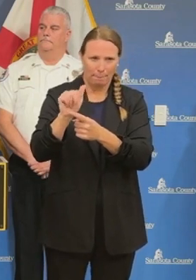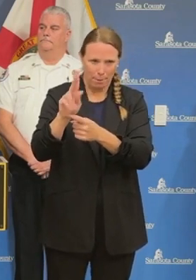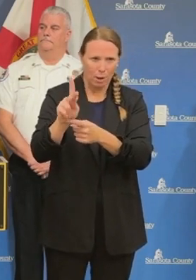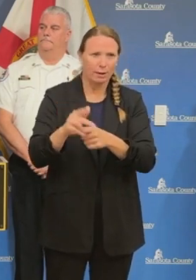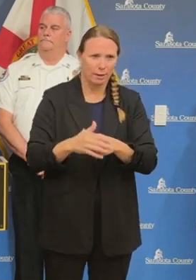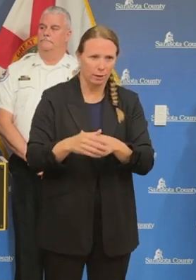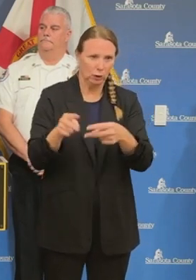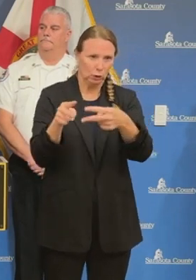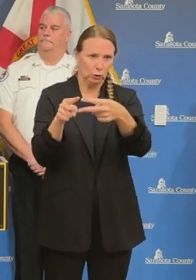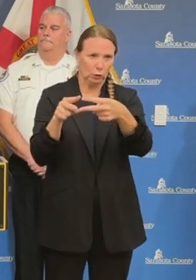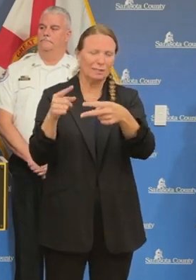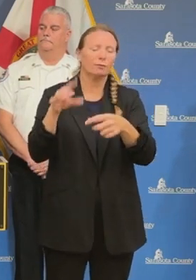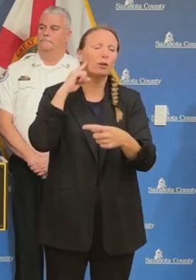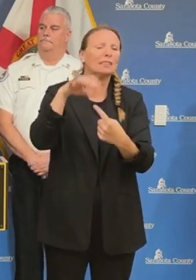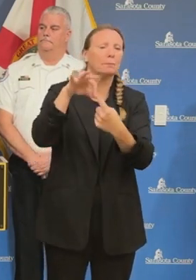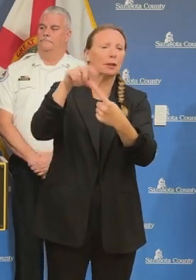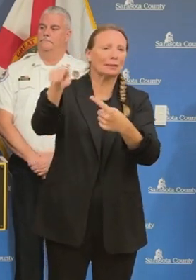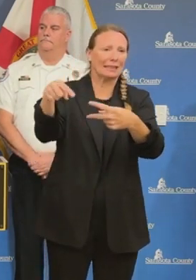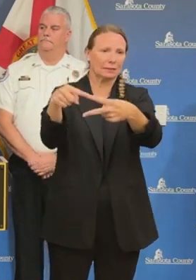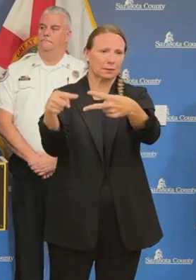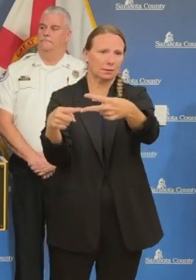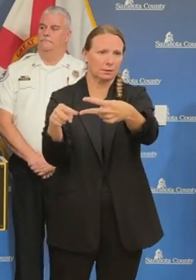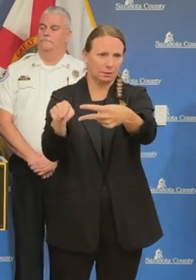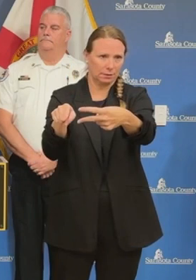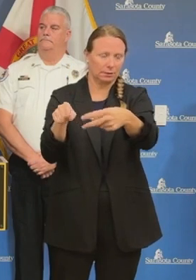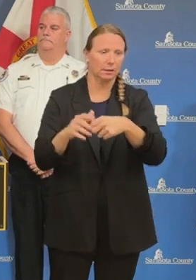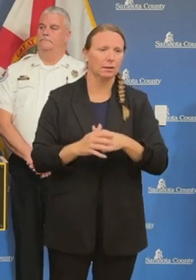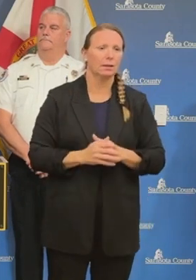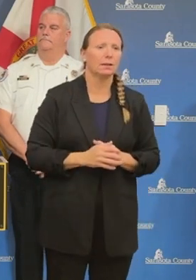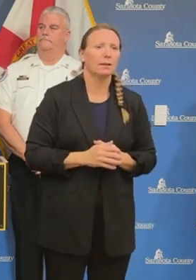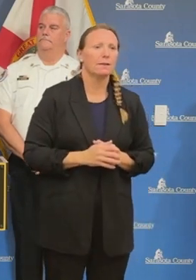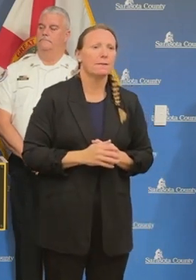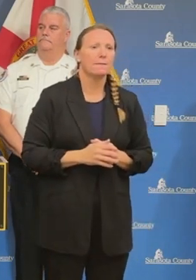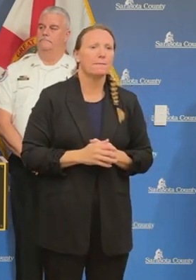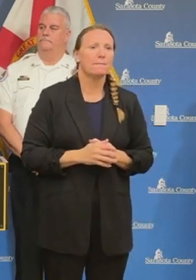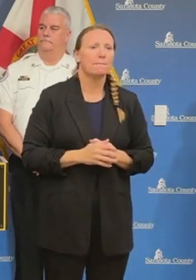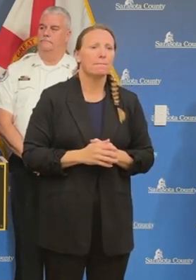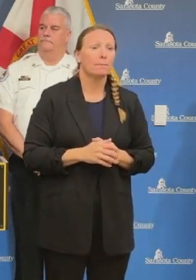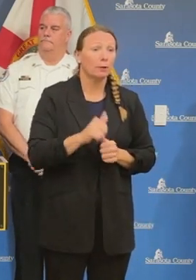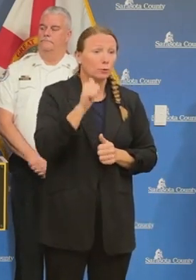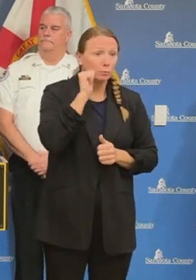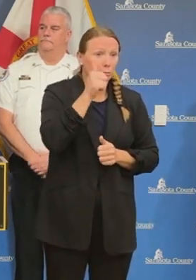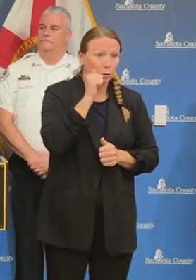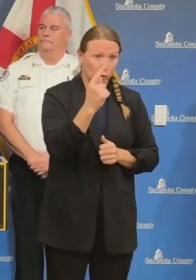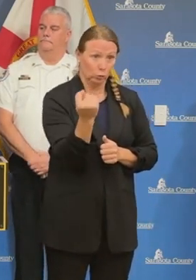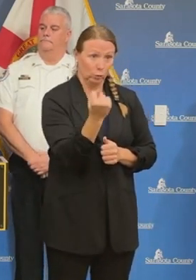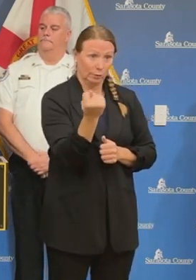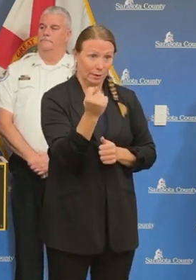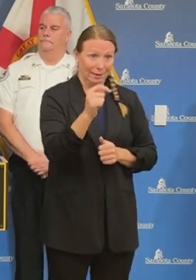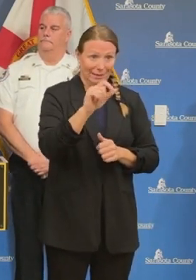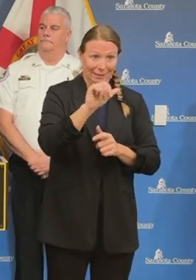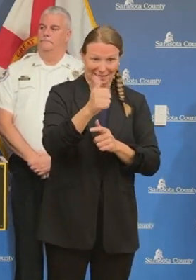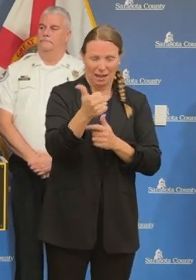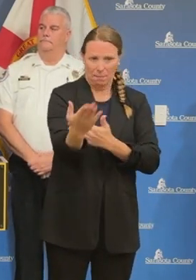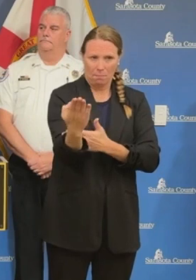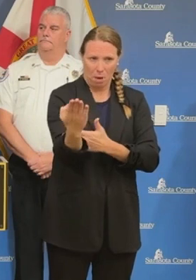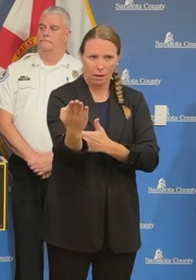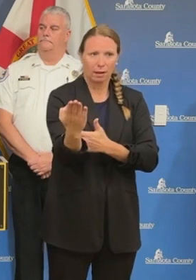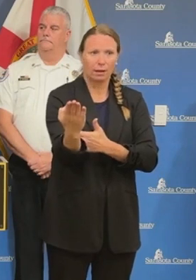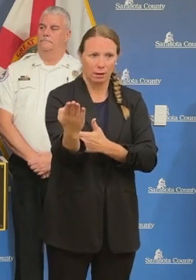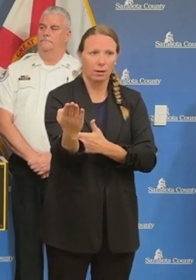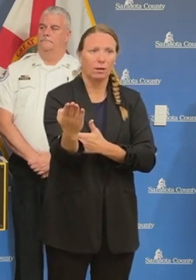shelters on tomorrow, Tuesday at 10 a.m. I do want to say, obviously, schools are closed today